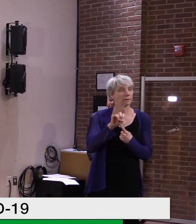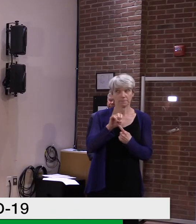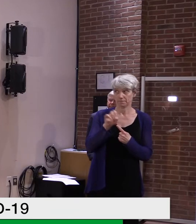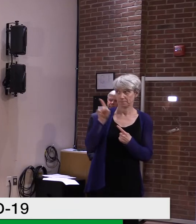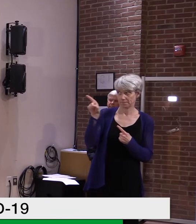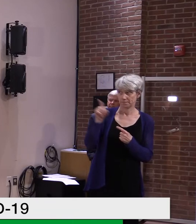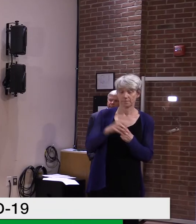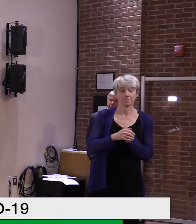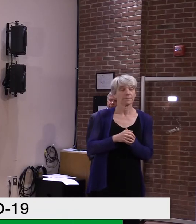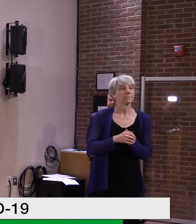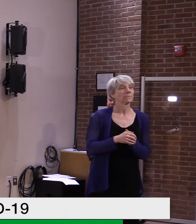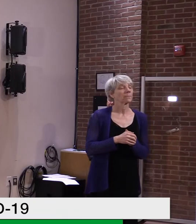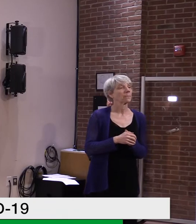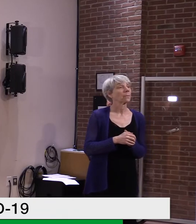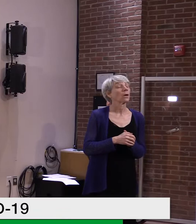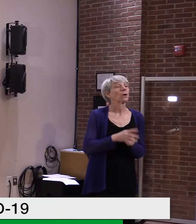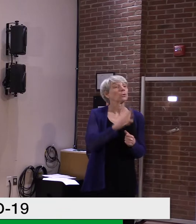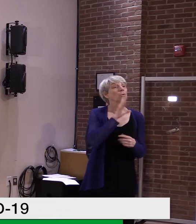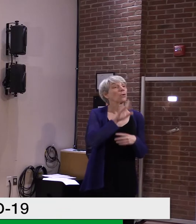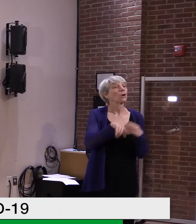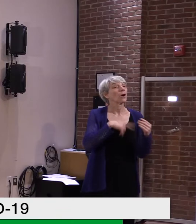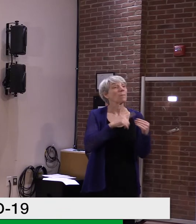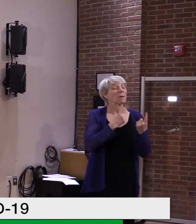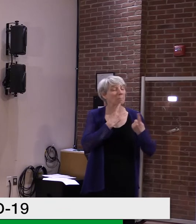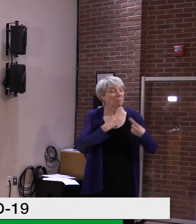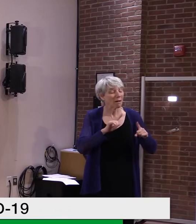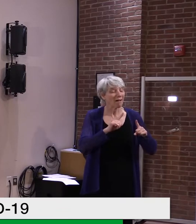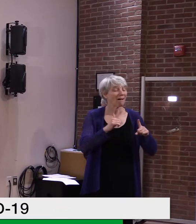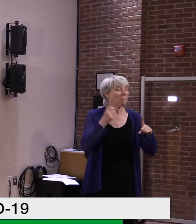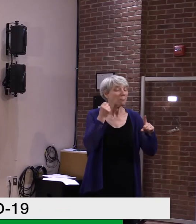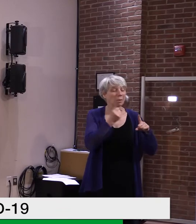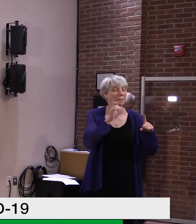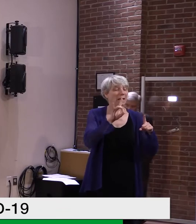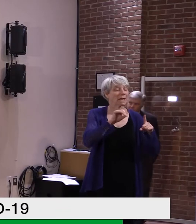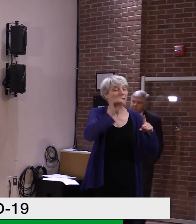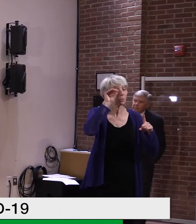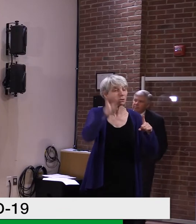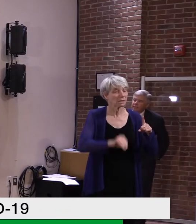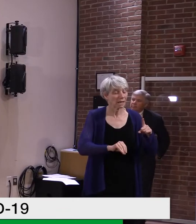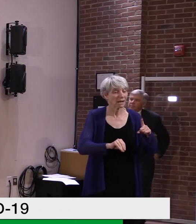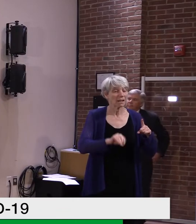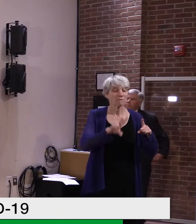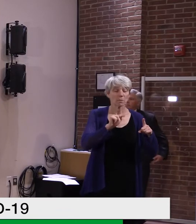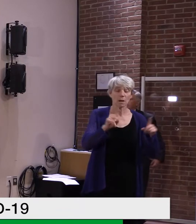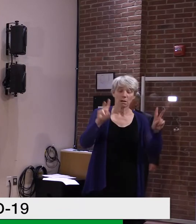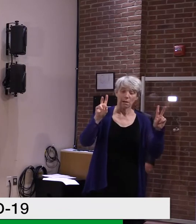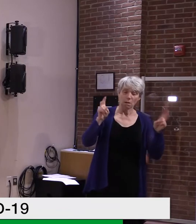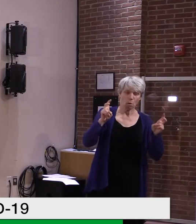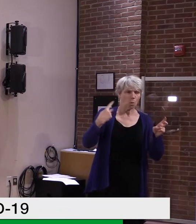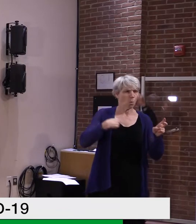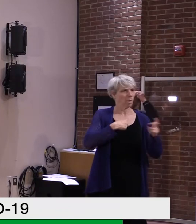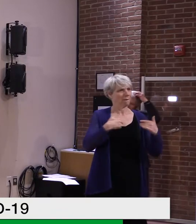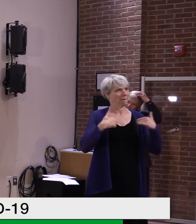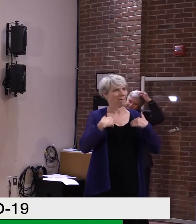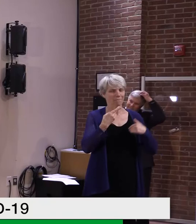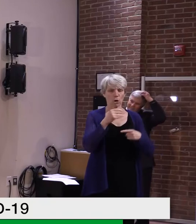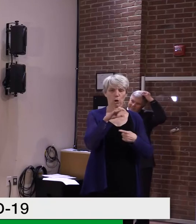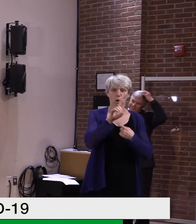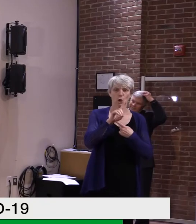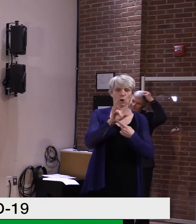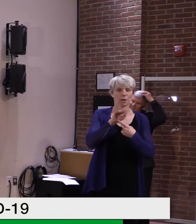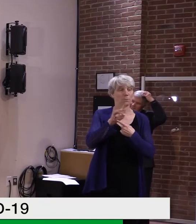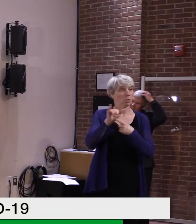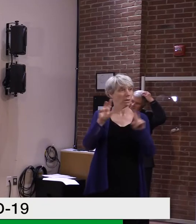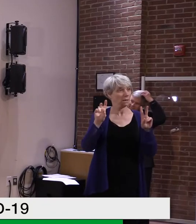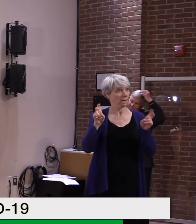So when we hit this 80% mark, can Vermont declare herd immunity? And how should Vermonters